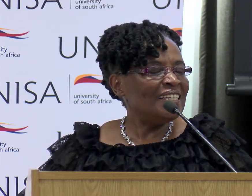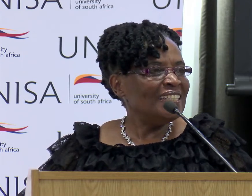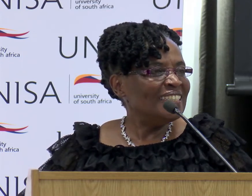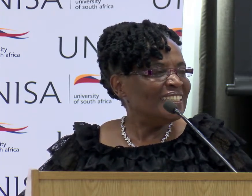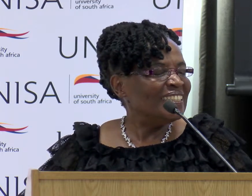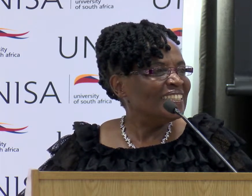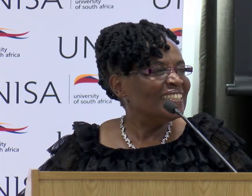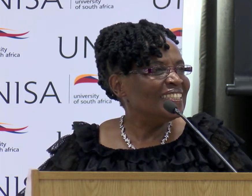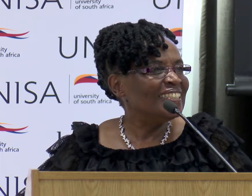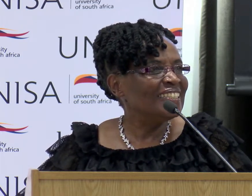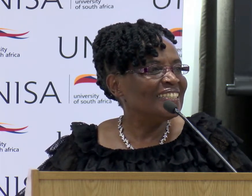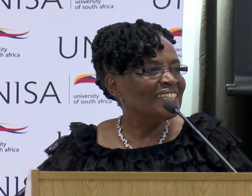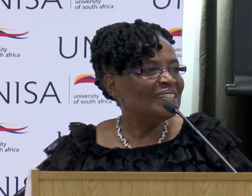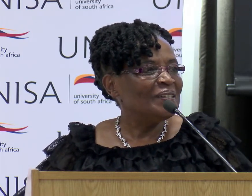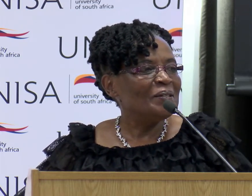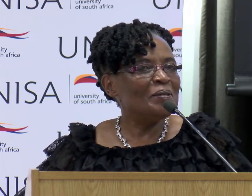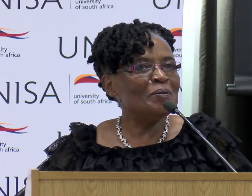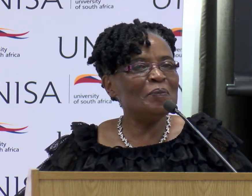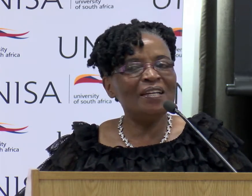Sanbonan.